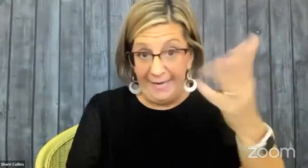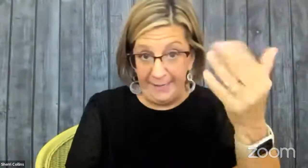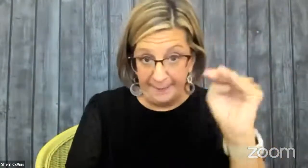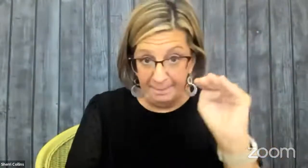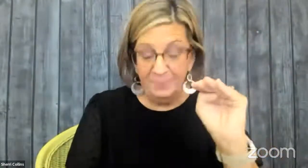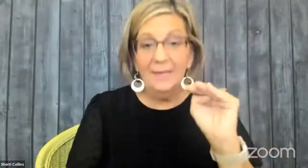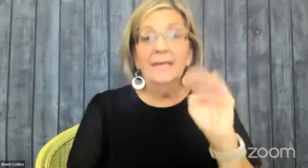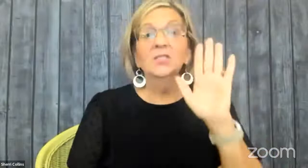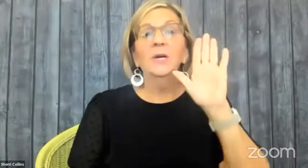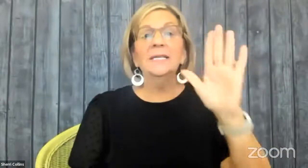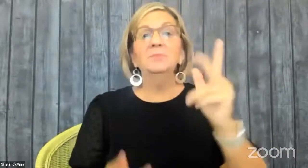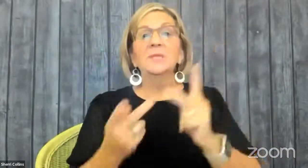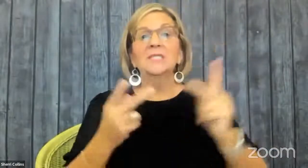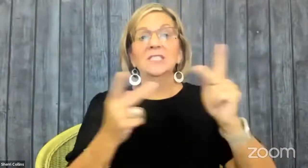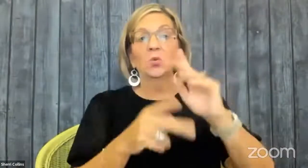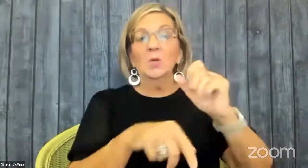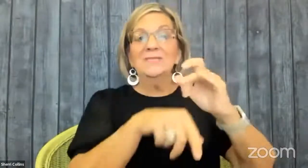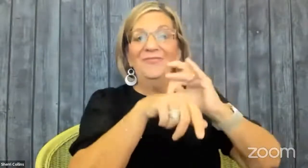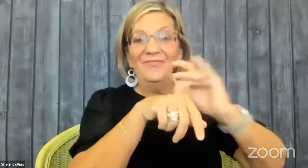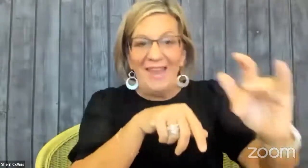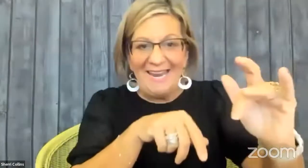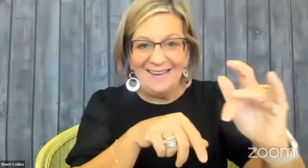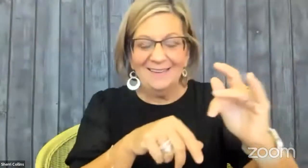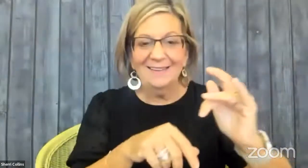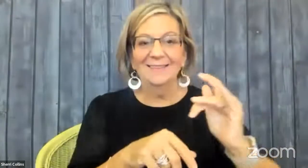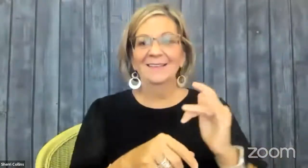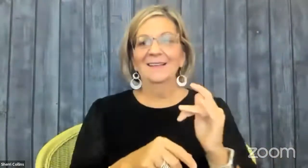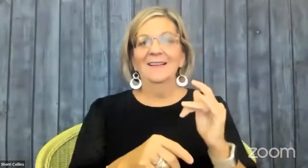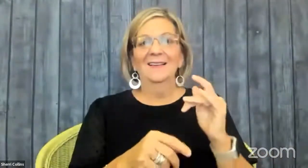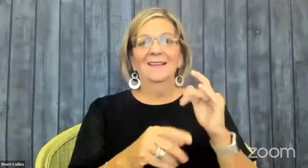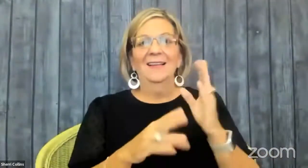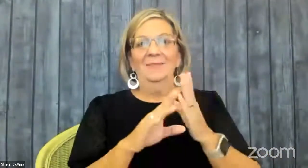for him. So his position was vacant